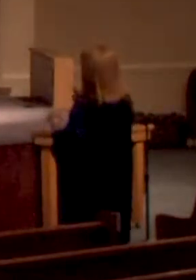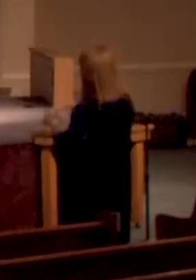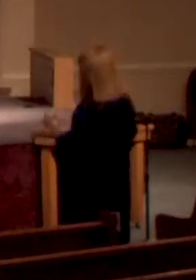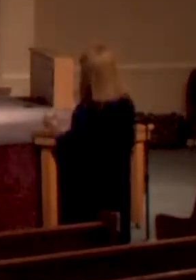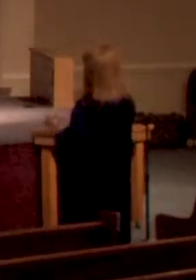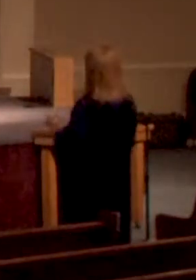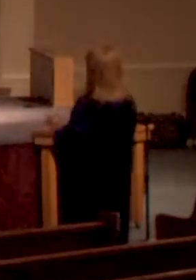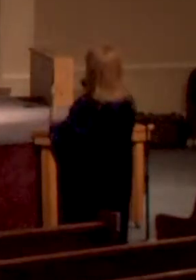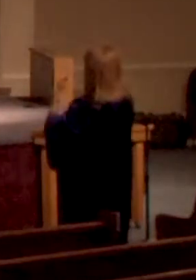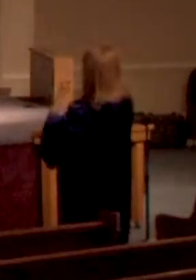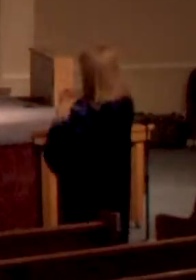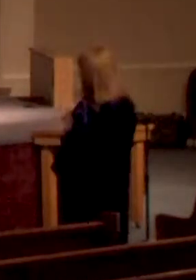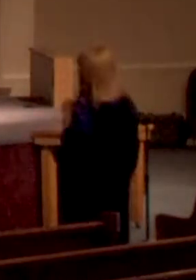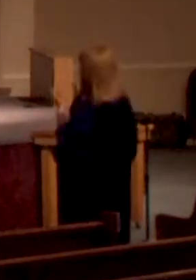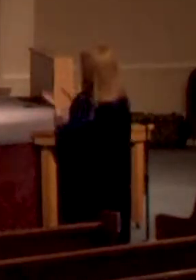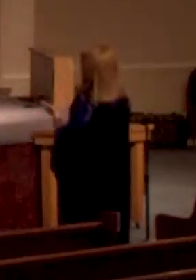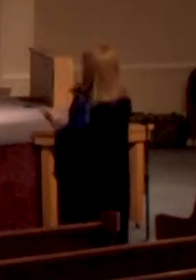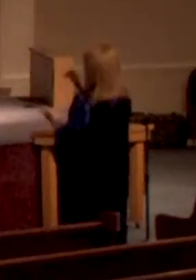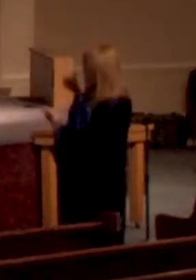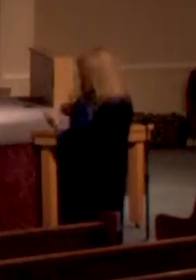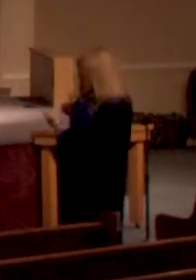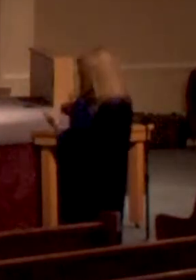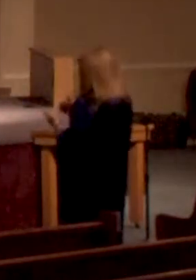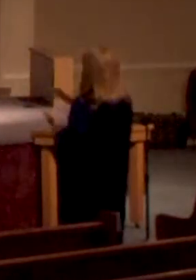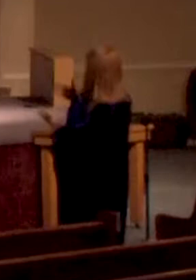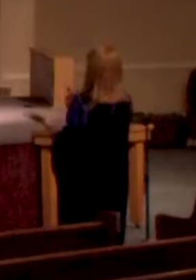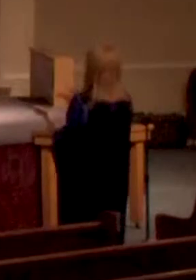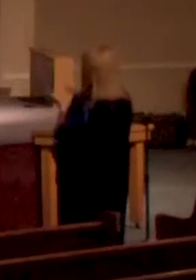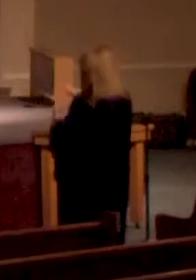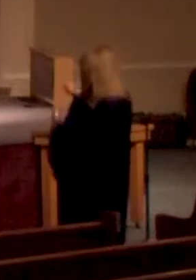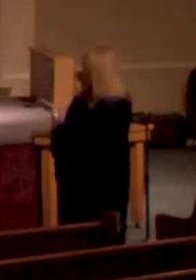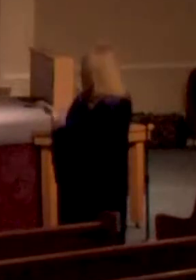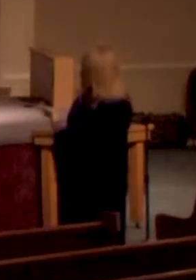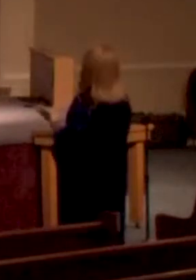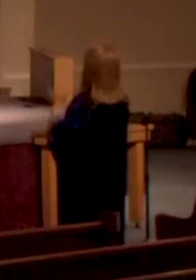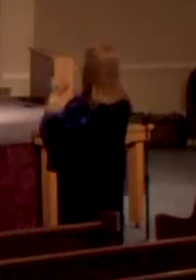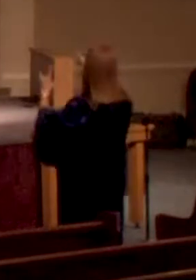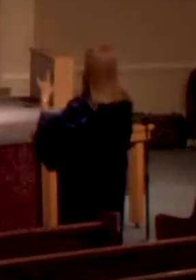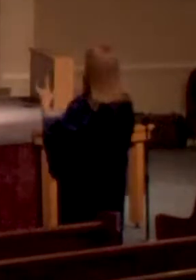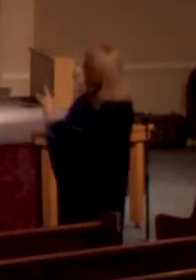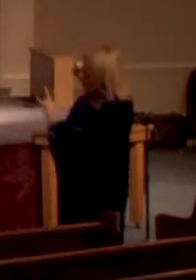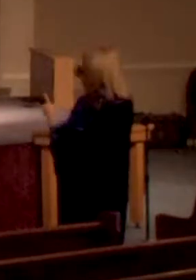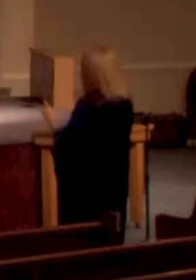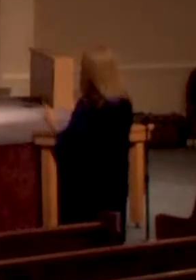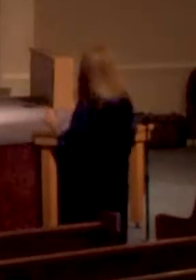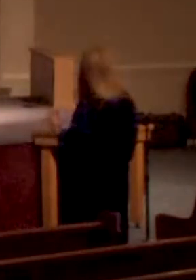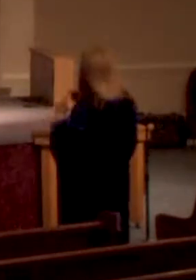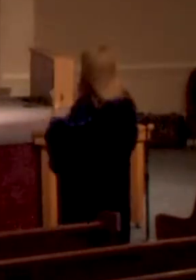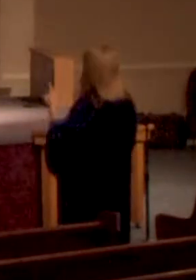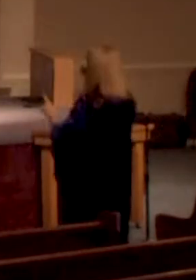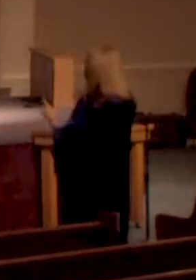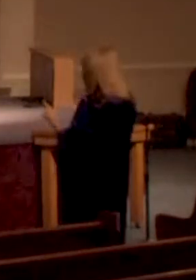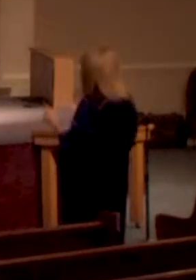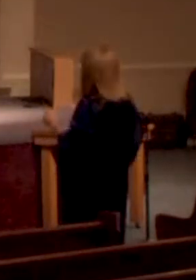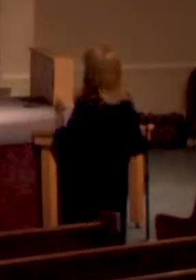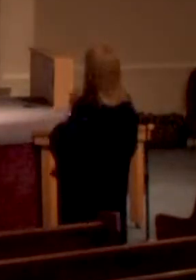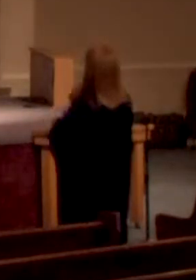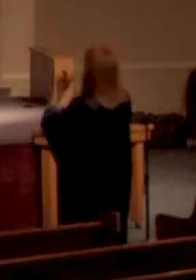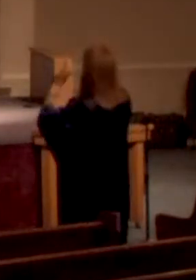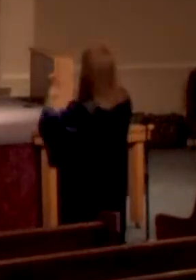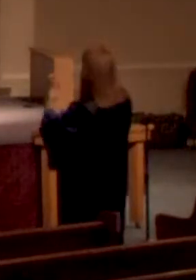we give of our tithes of offerings again because we love you, not because we have to, but because